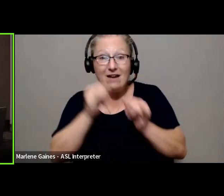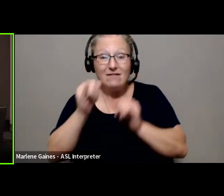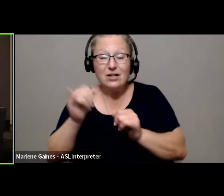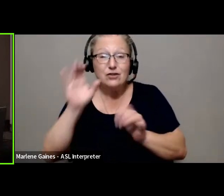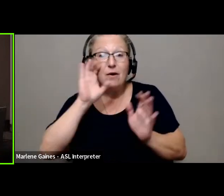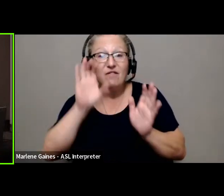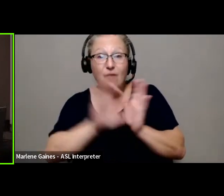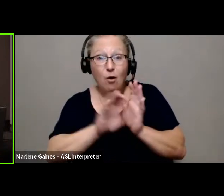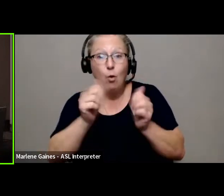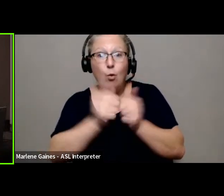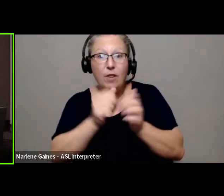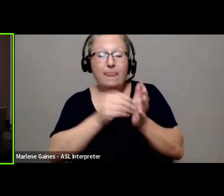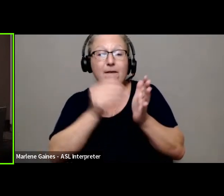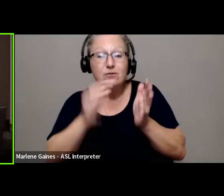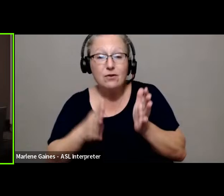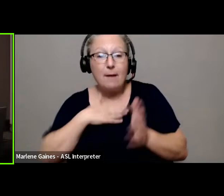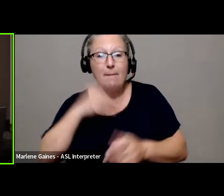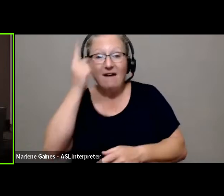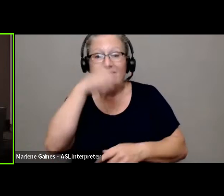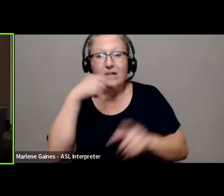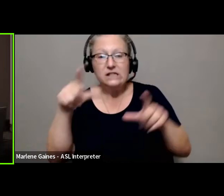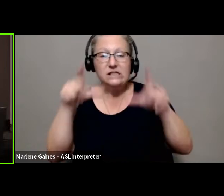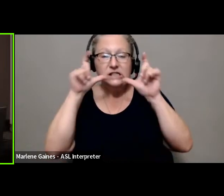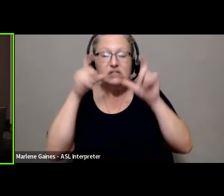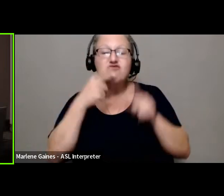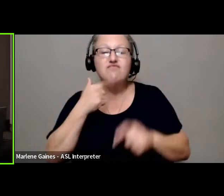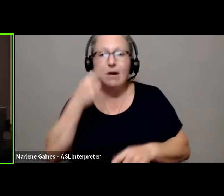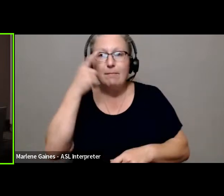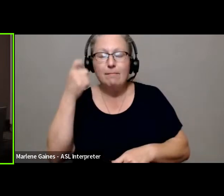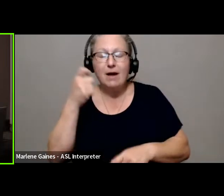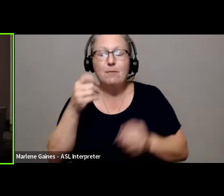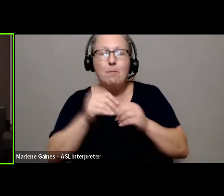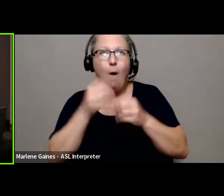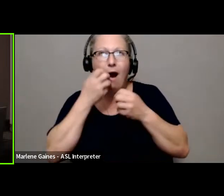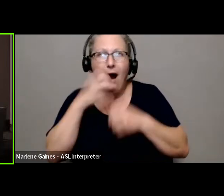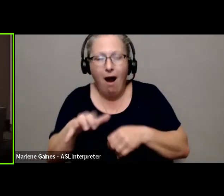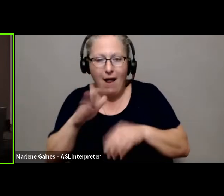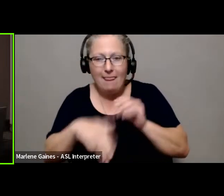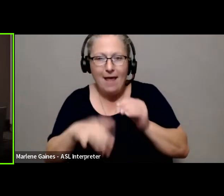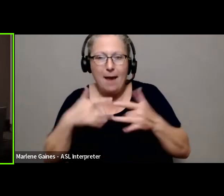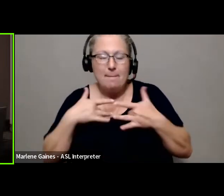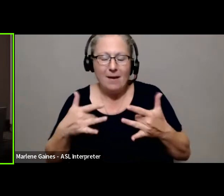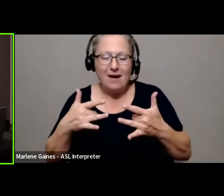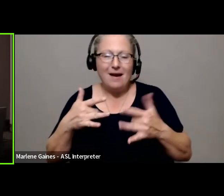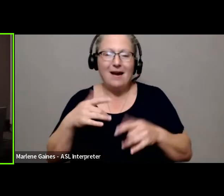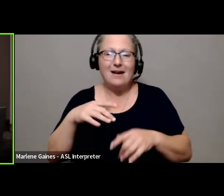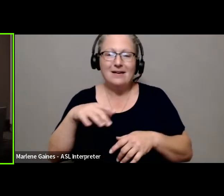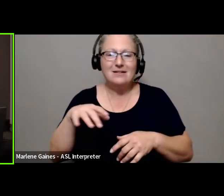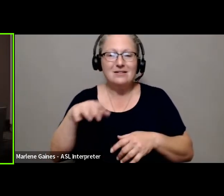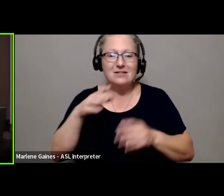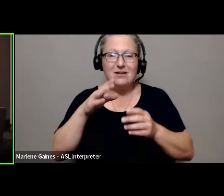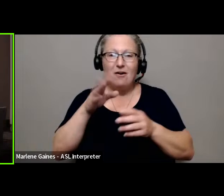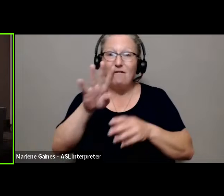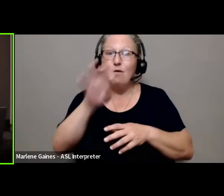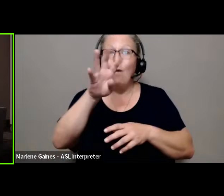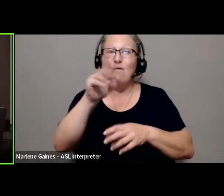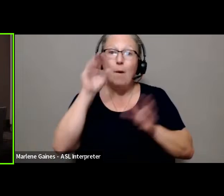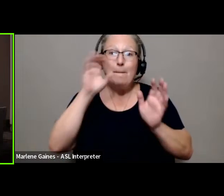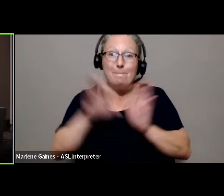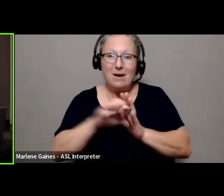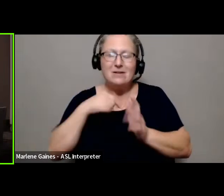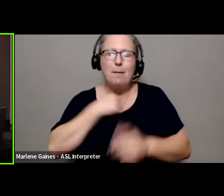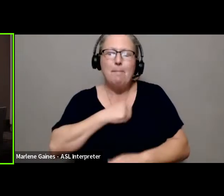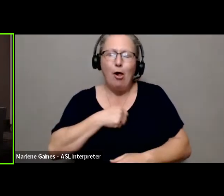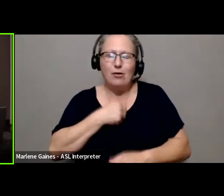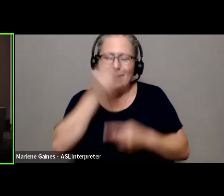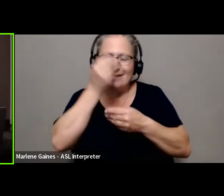photos with the students. And my face was really red because it was hotter than normal. So I was actually in 440 photos. So I want to apologize up